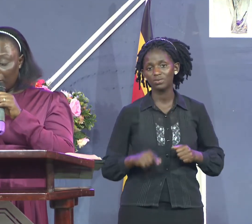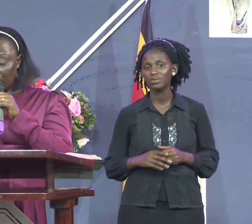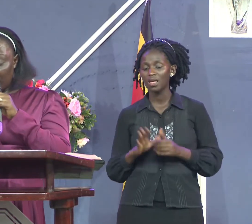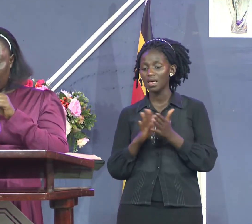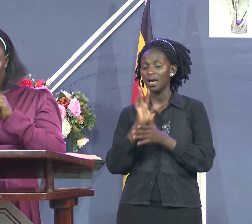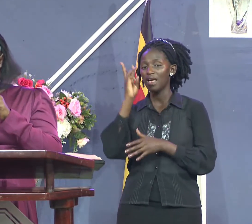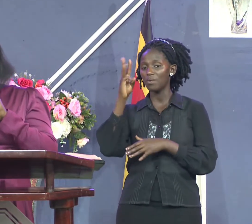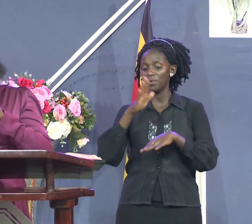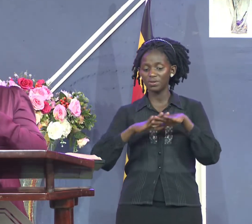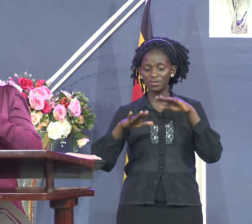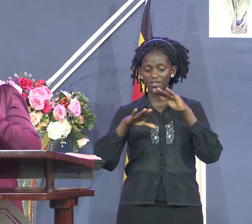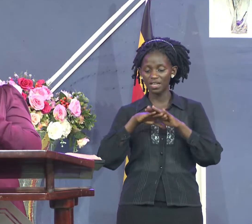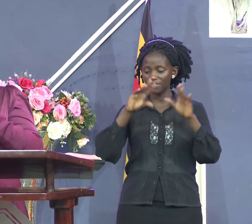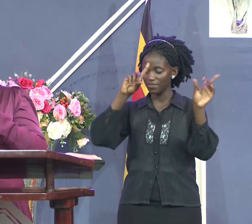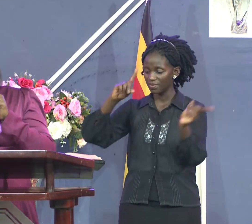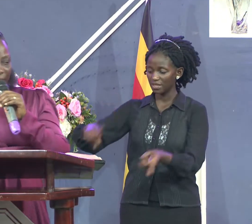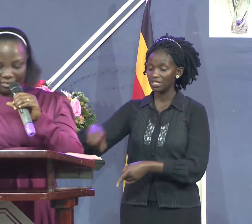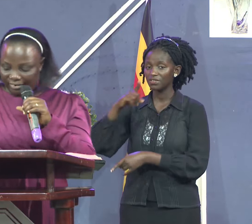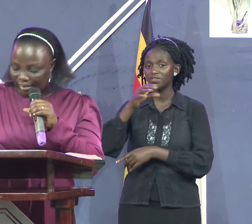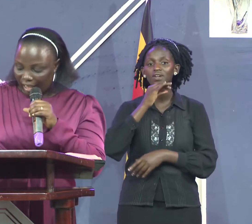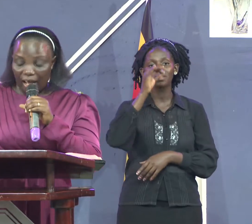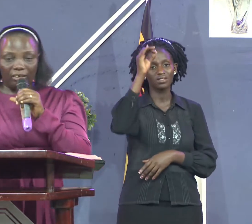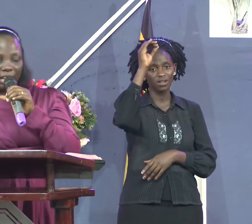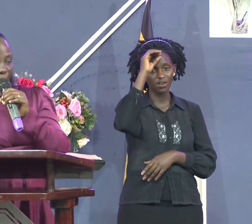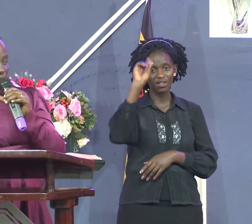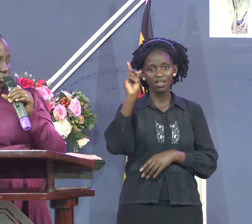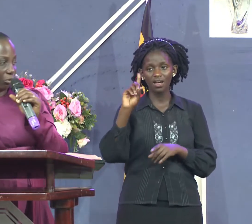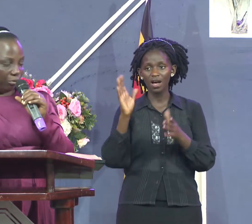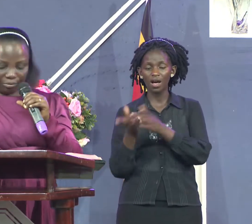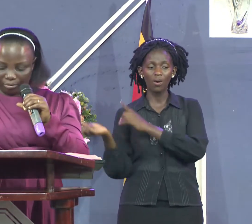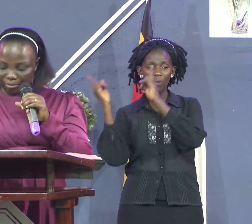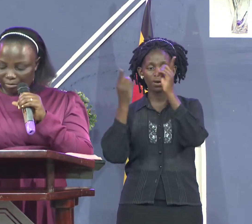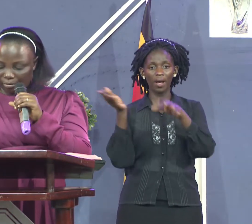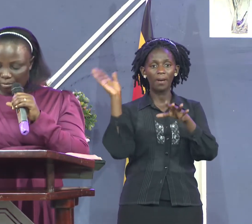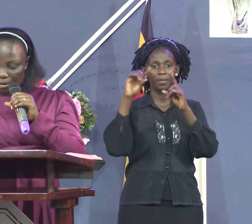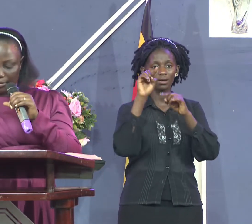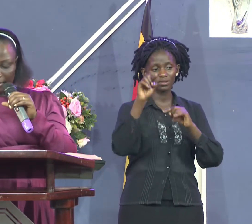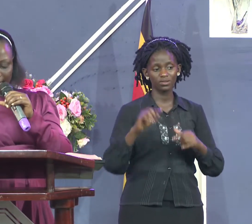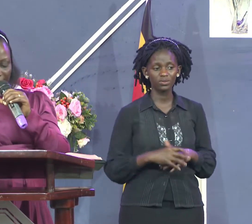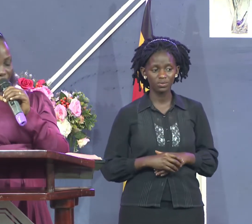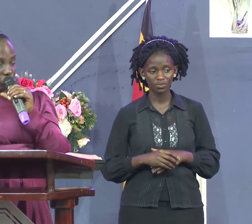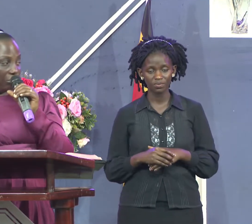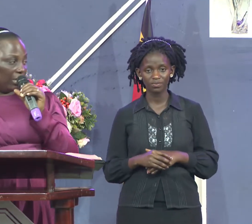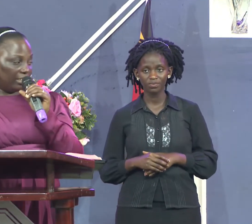I will not leave you as orphans. I'll come to you.